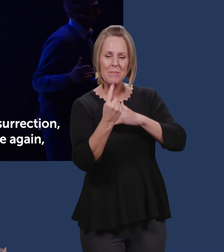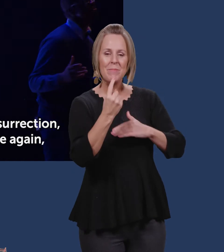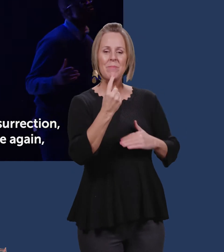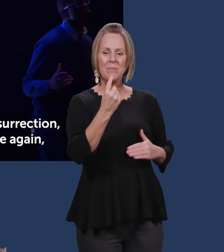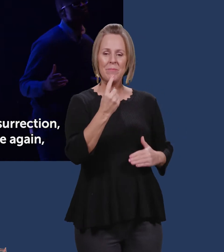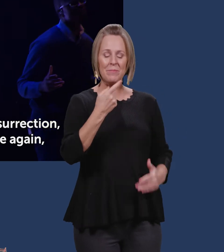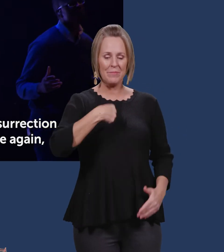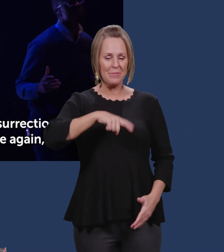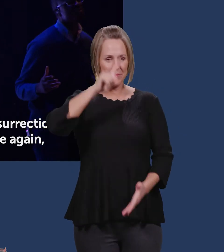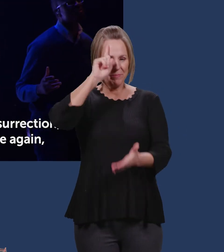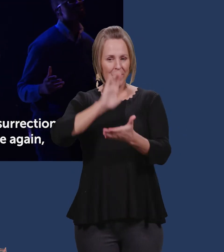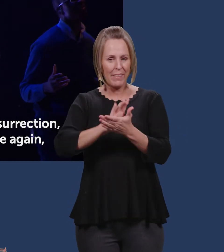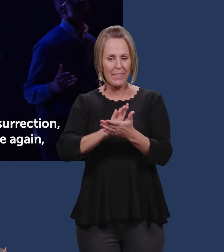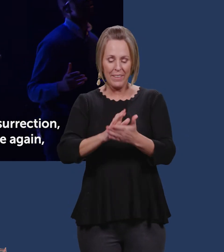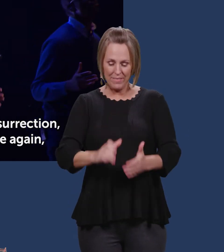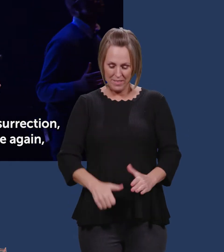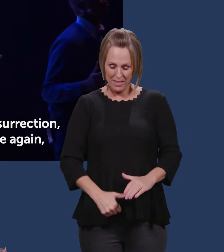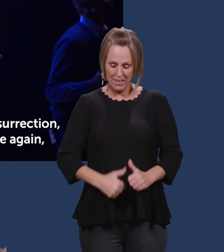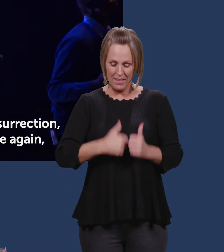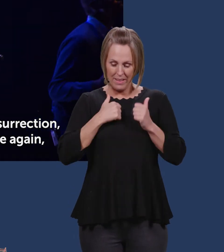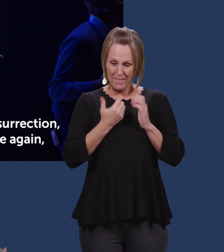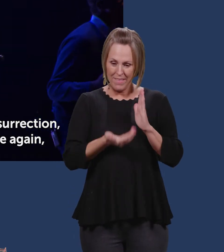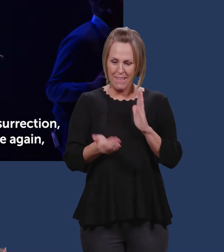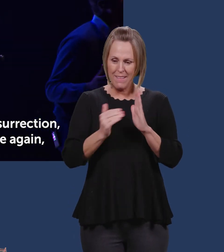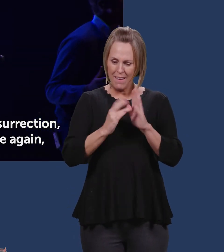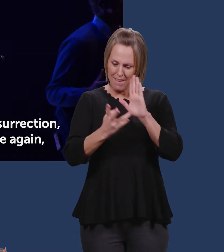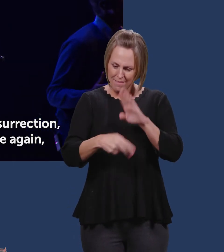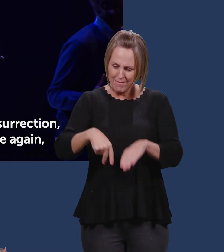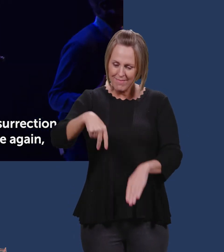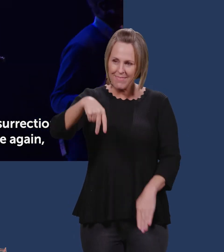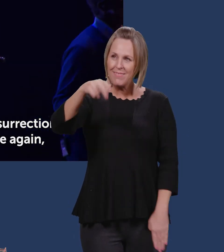the resurrection.